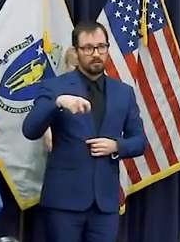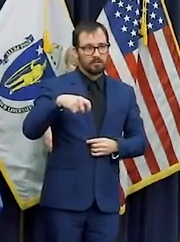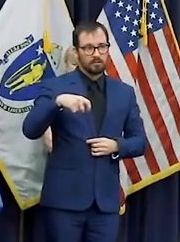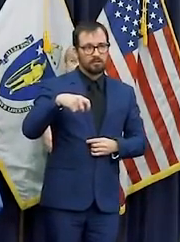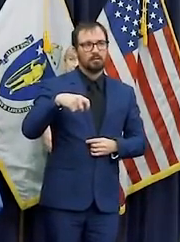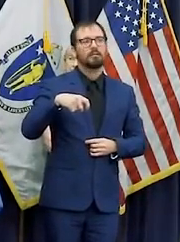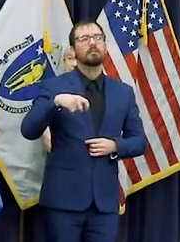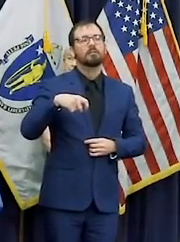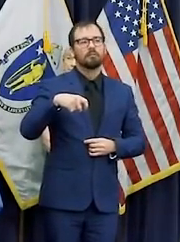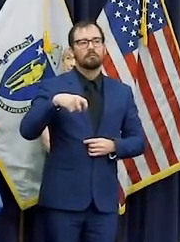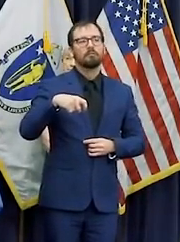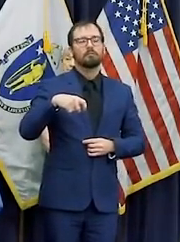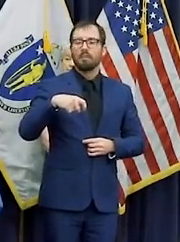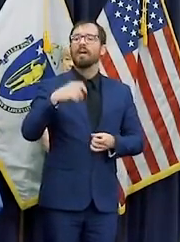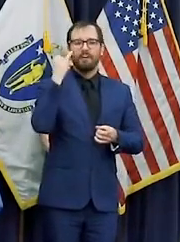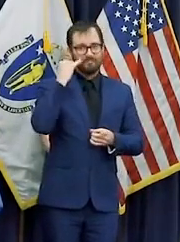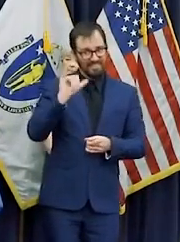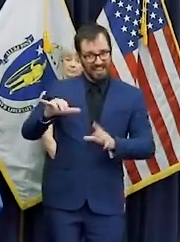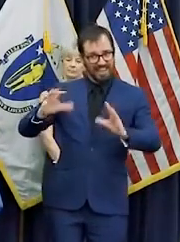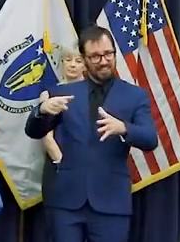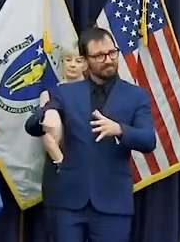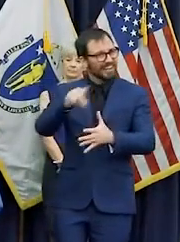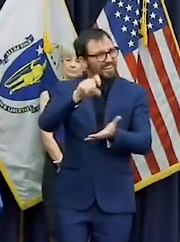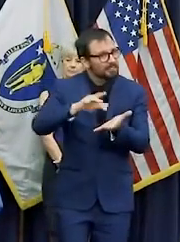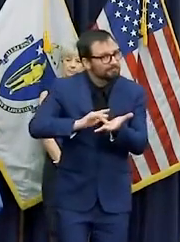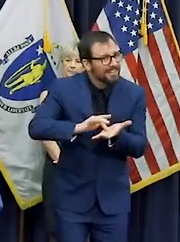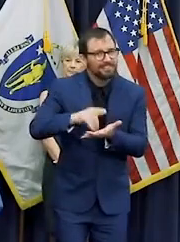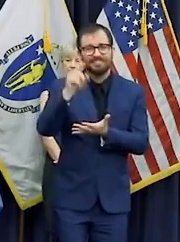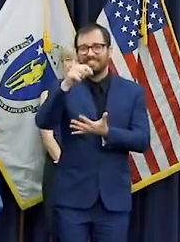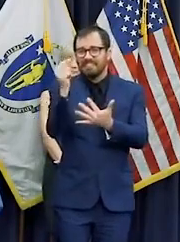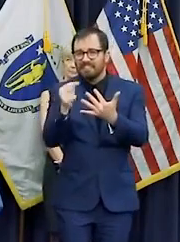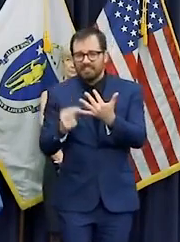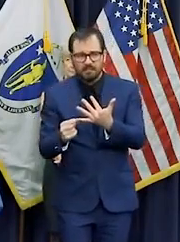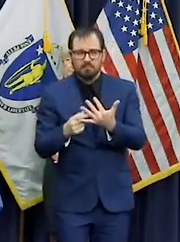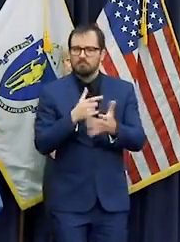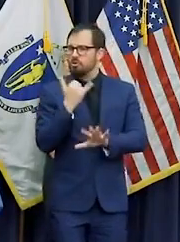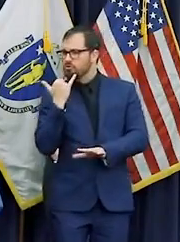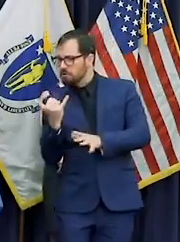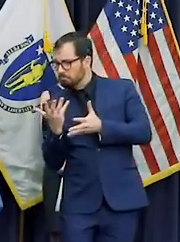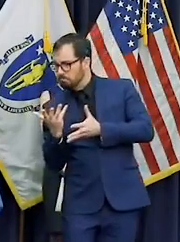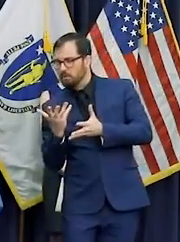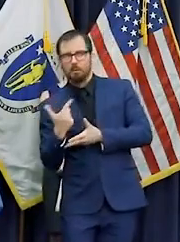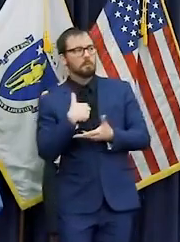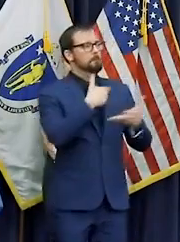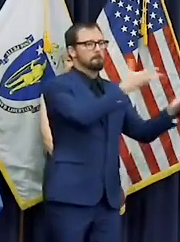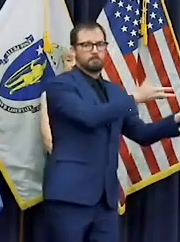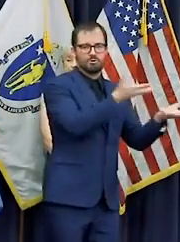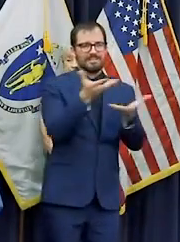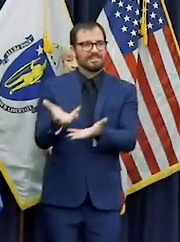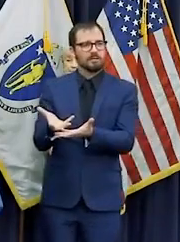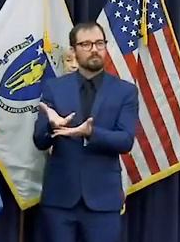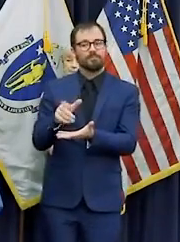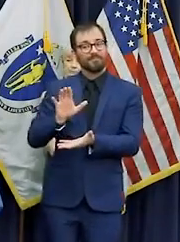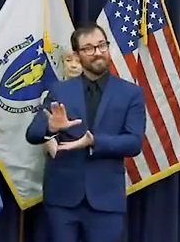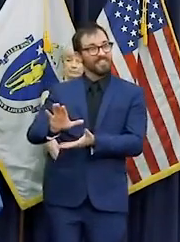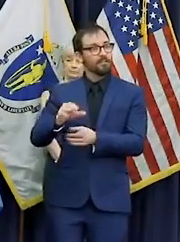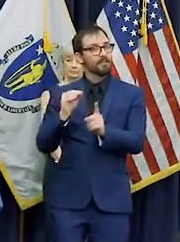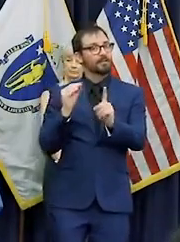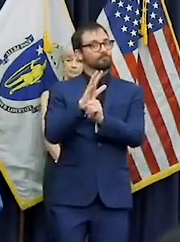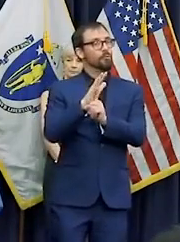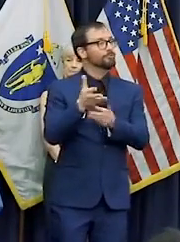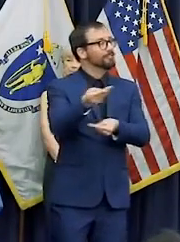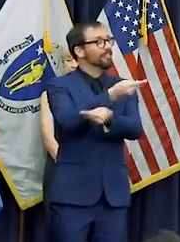together to protect these high-risk individuals. For those who feel sick or think they have symptoms, stay at